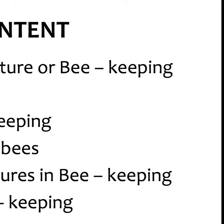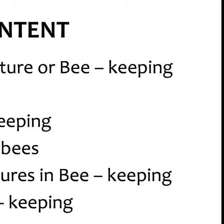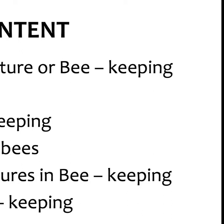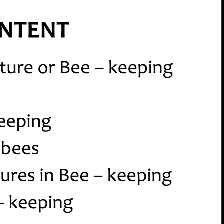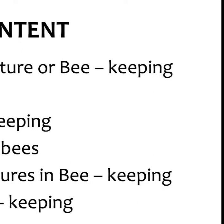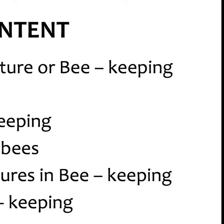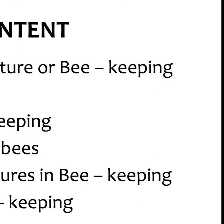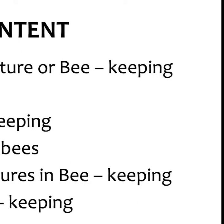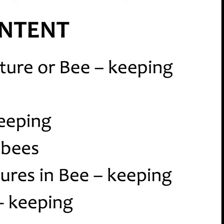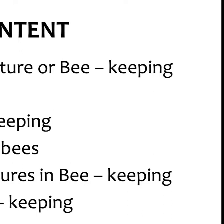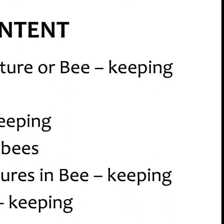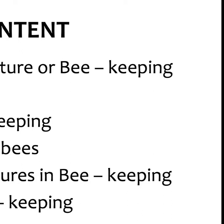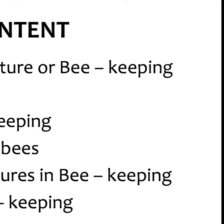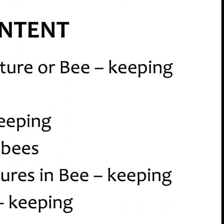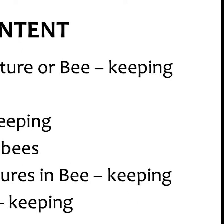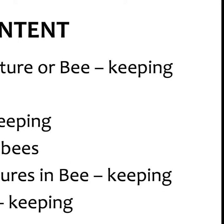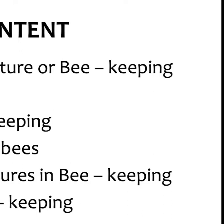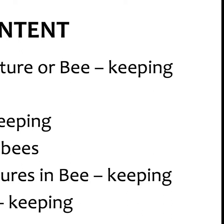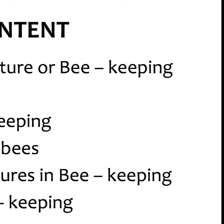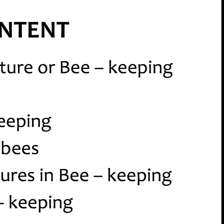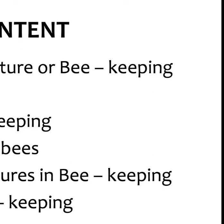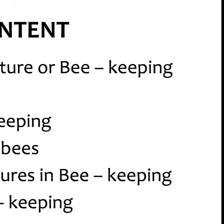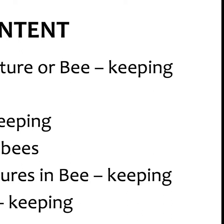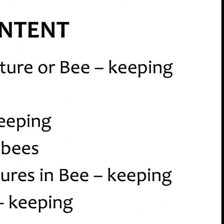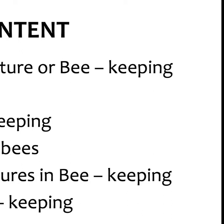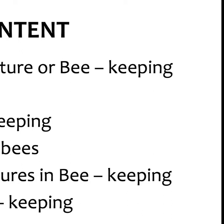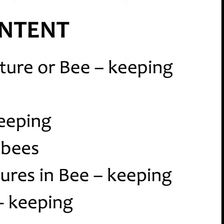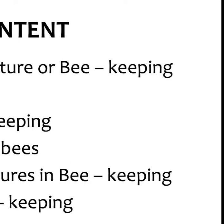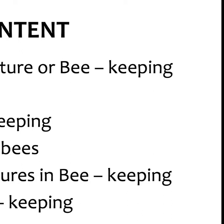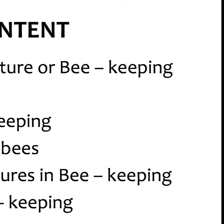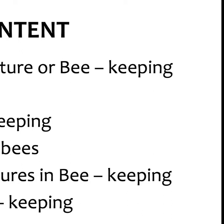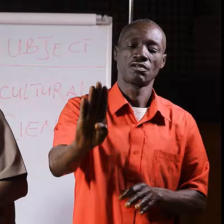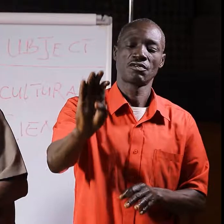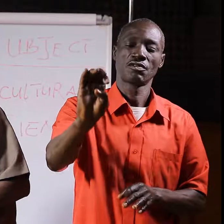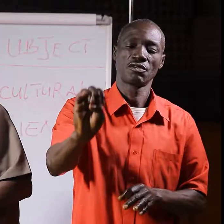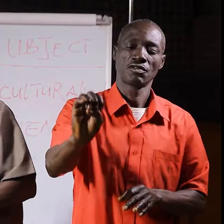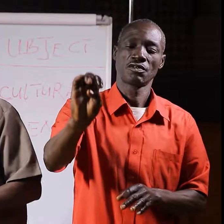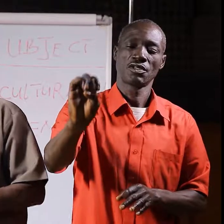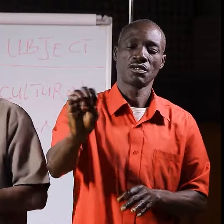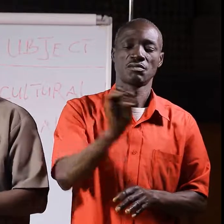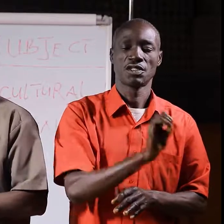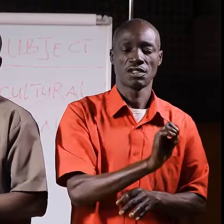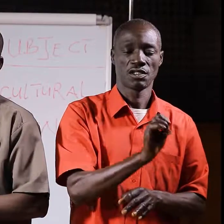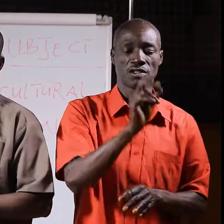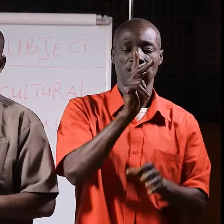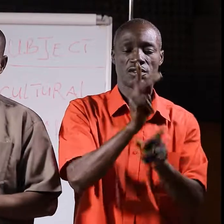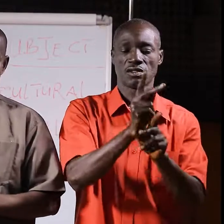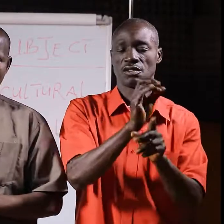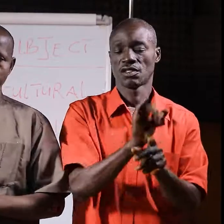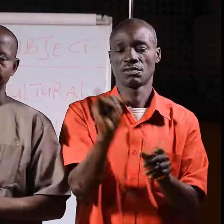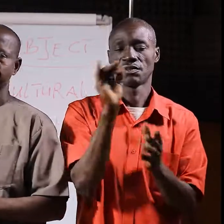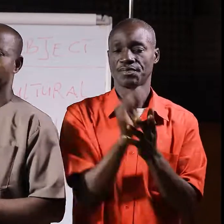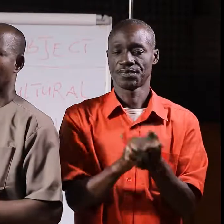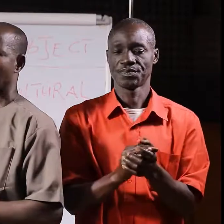And importance of beekeeping. But before we go into the topic